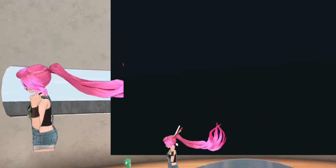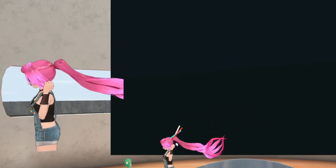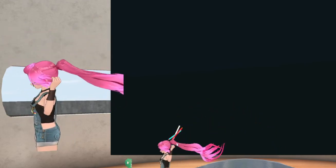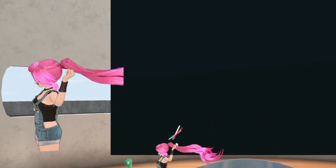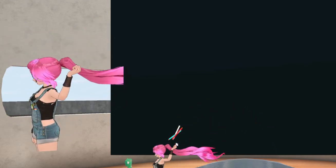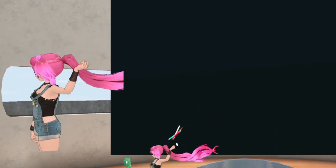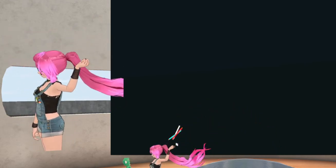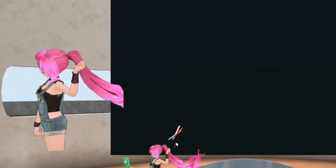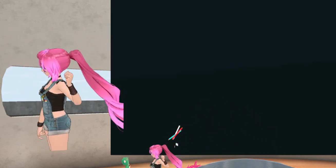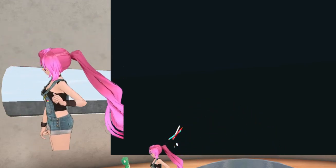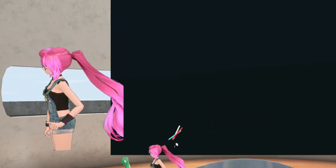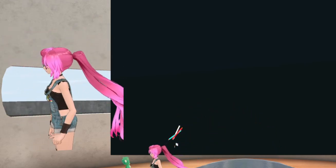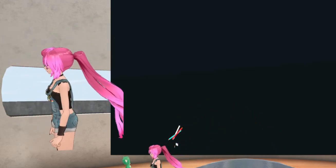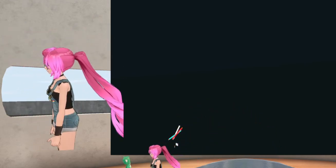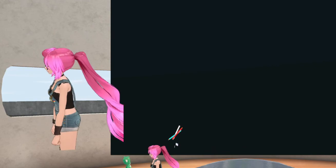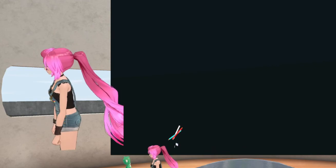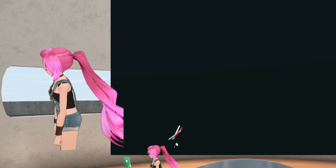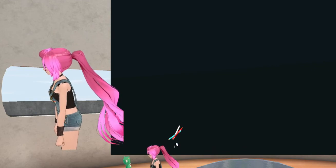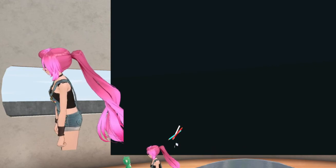Wait, what are you pointing to here?